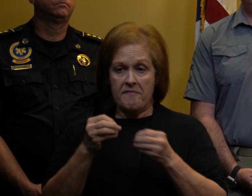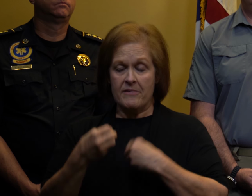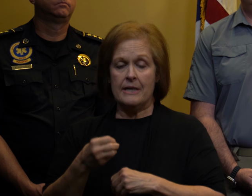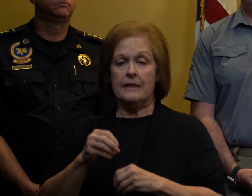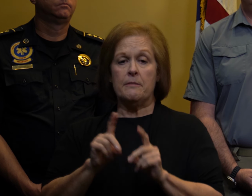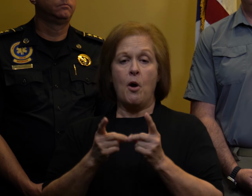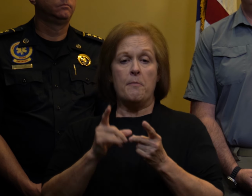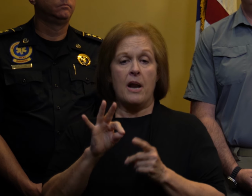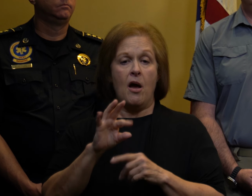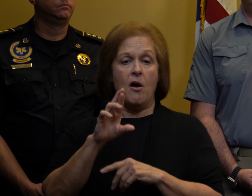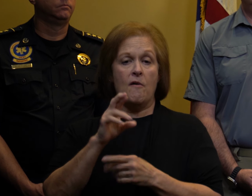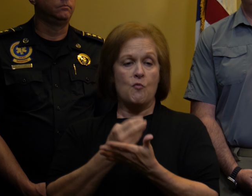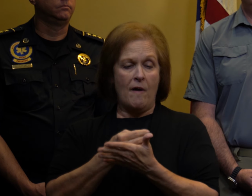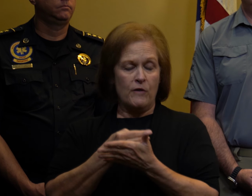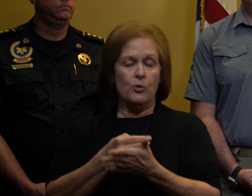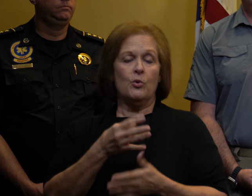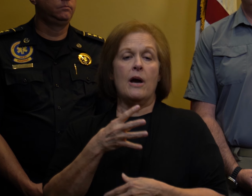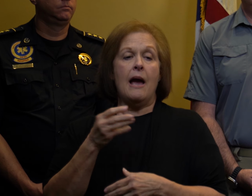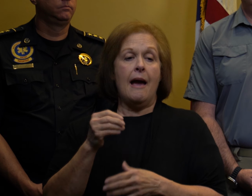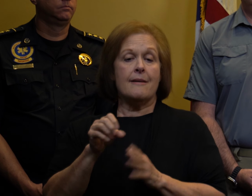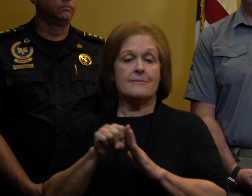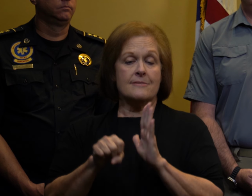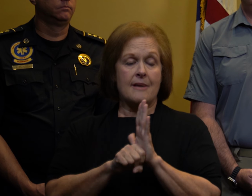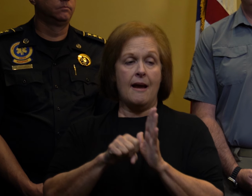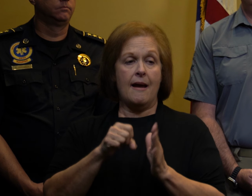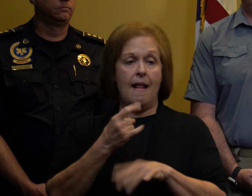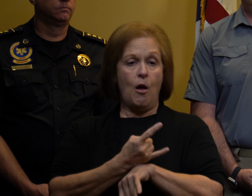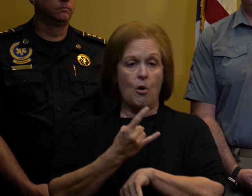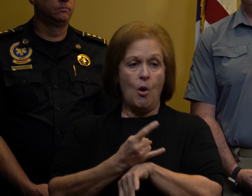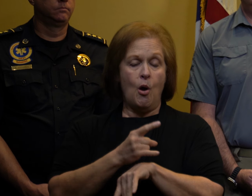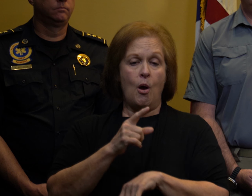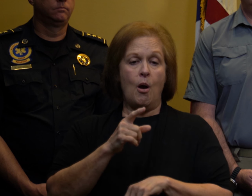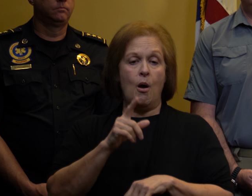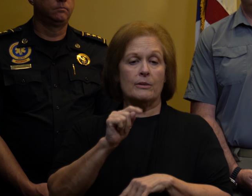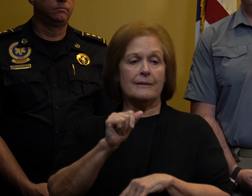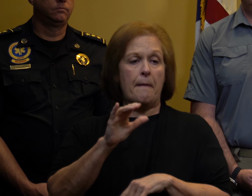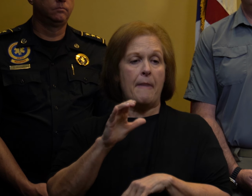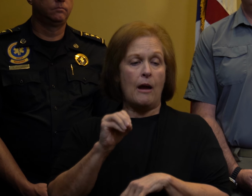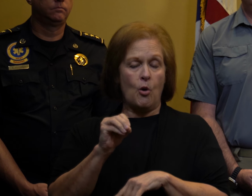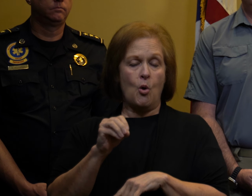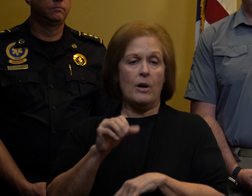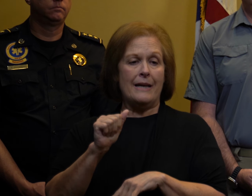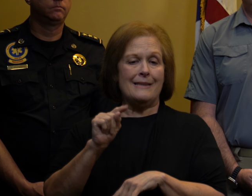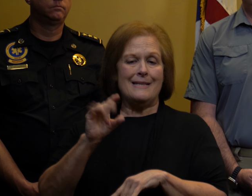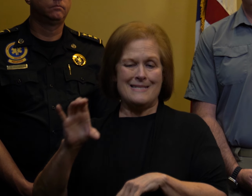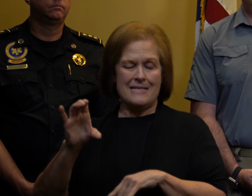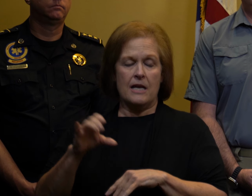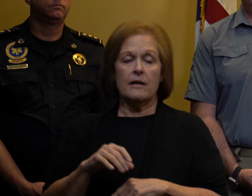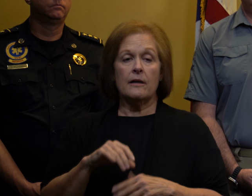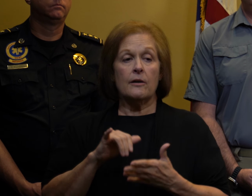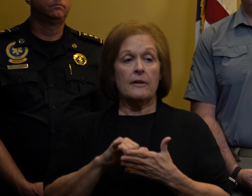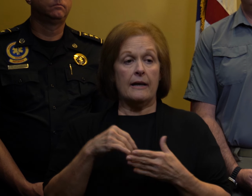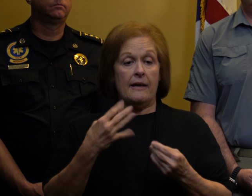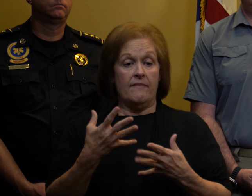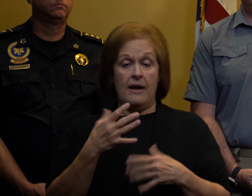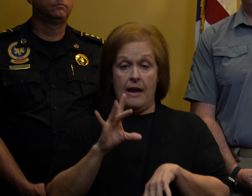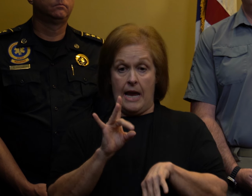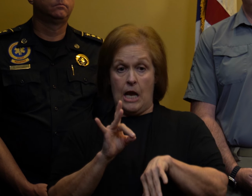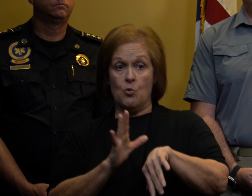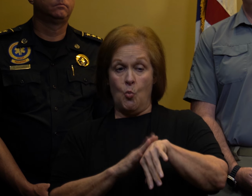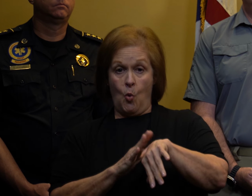of Revenue, and the State Alcohol and Tobacco Control, ATC. NOPD issued 8 warnings,